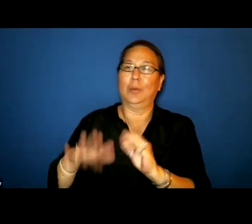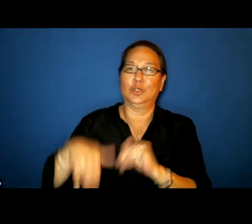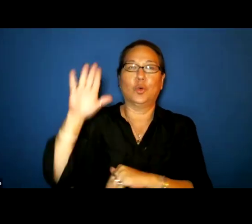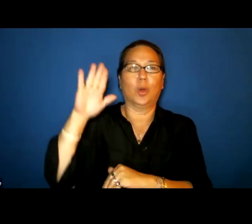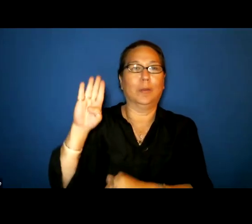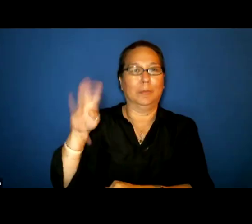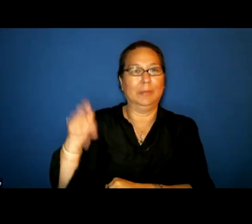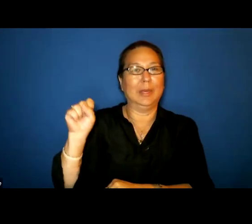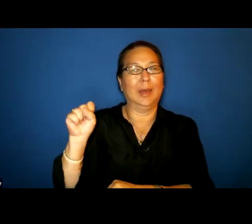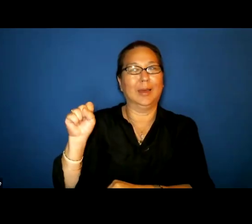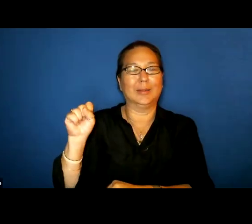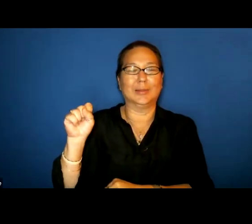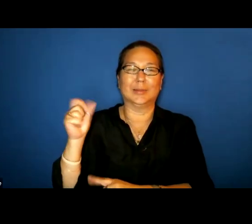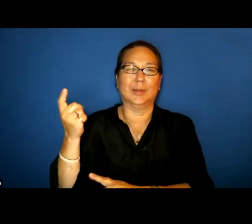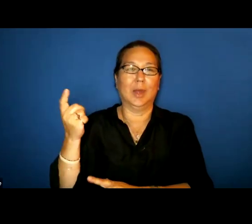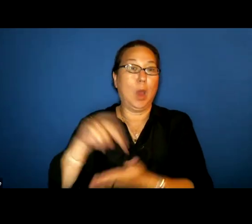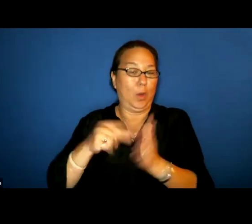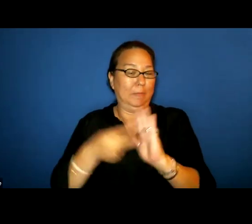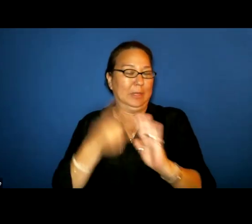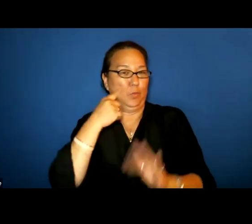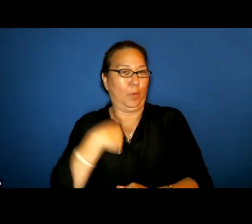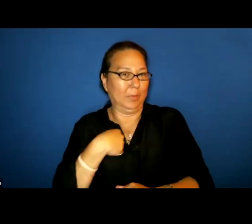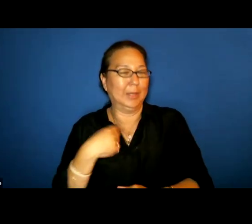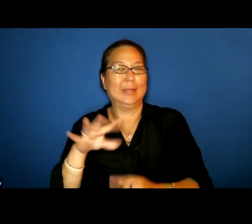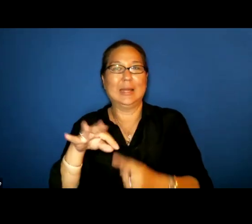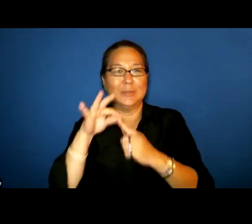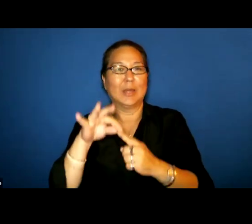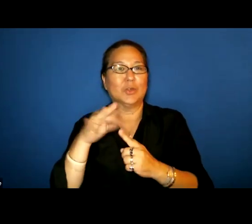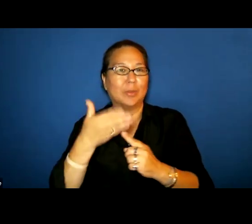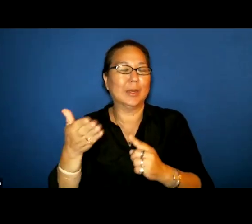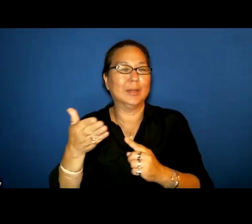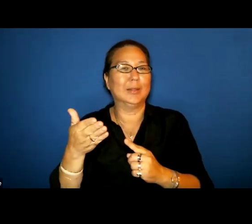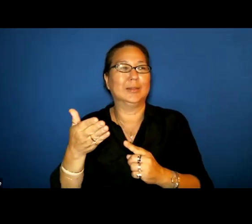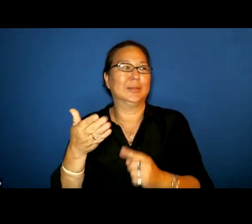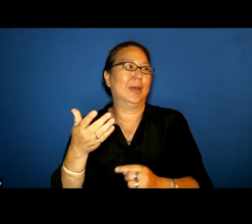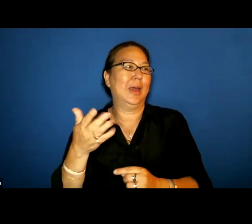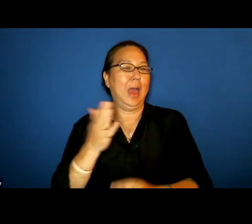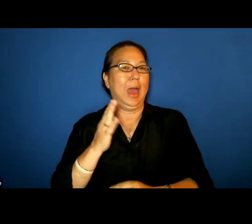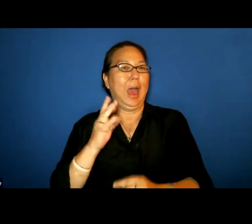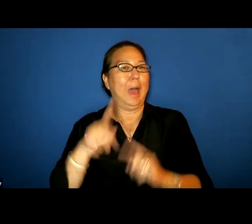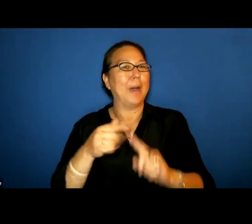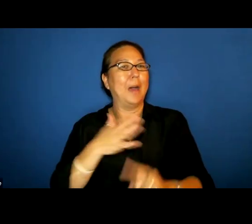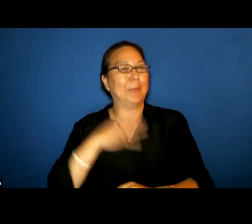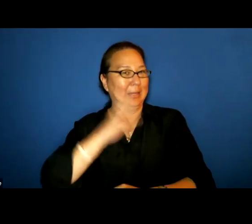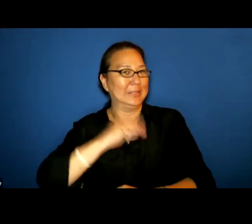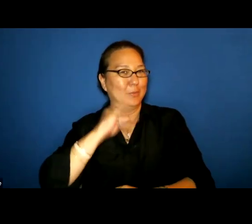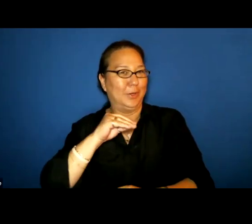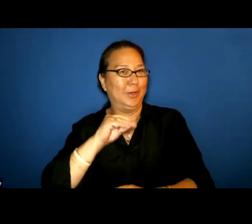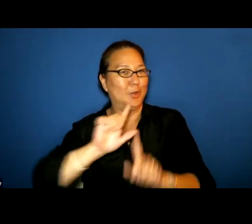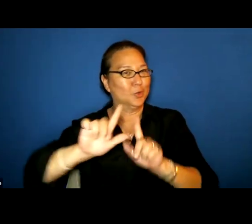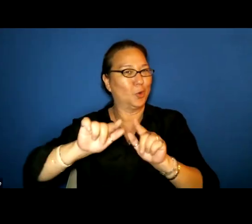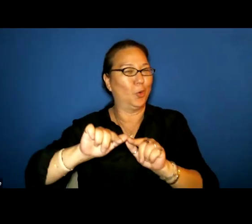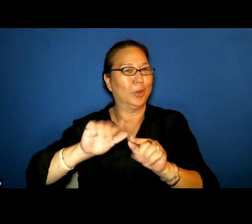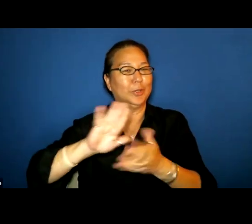BPS myself had meant to me, what were some of the very special things about my going to school. I went to the Nathan